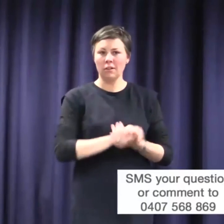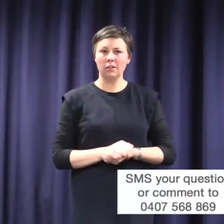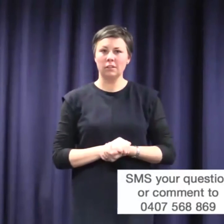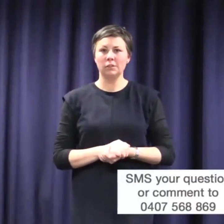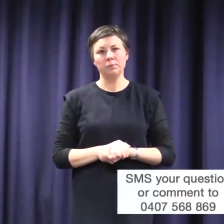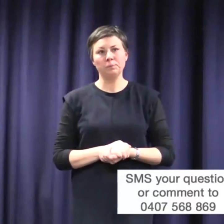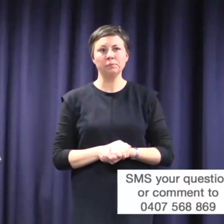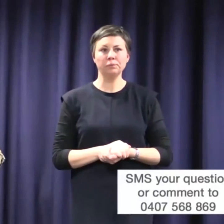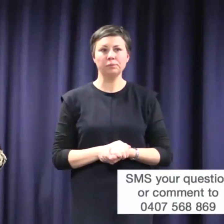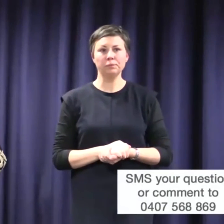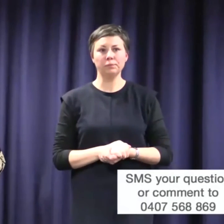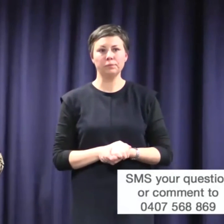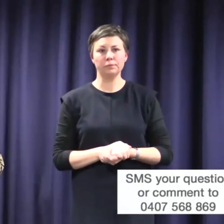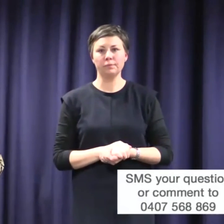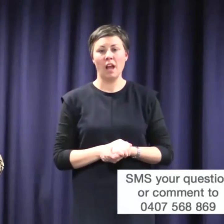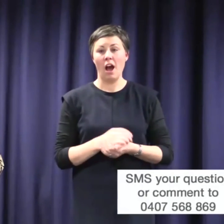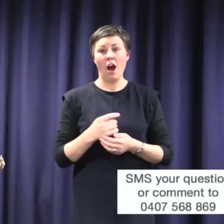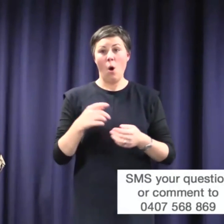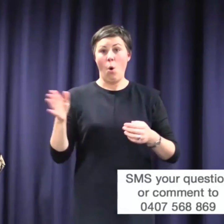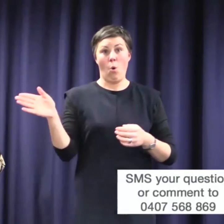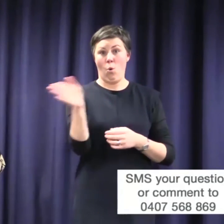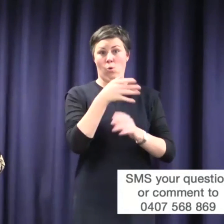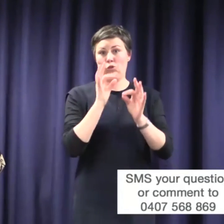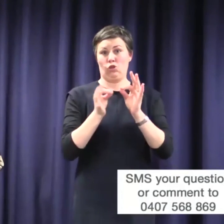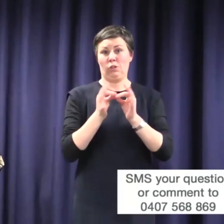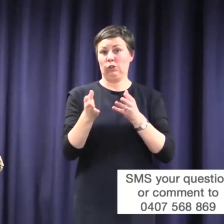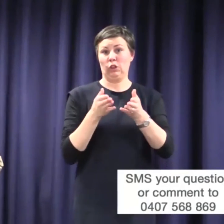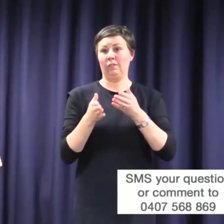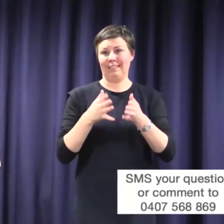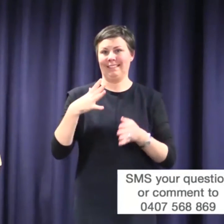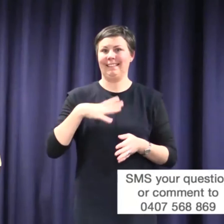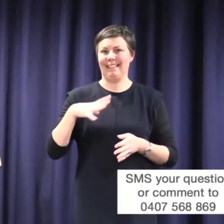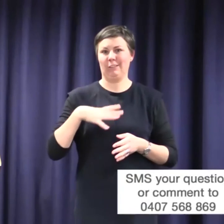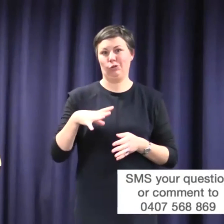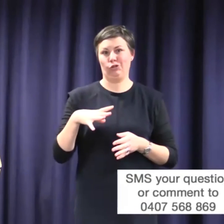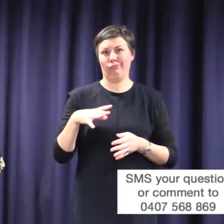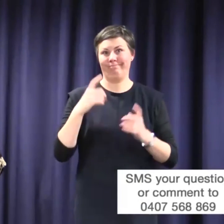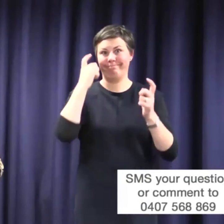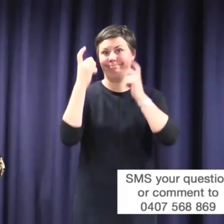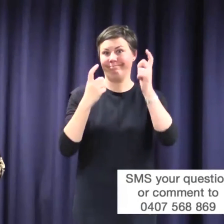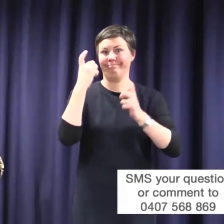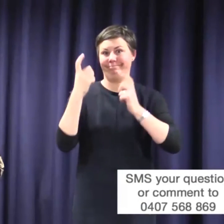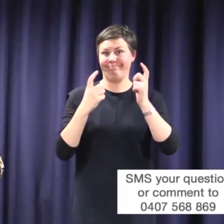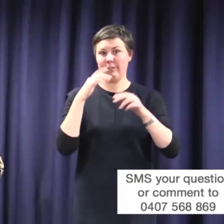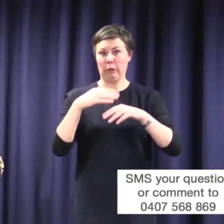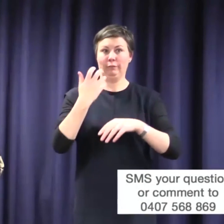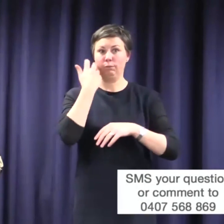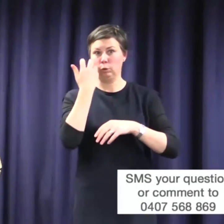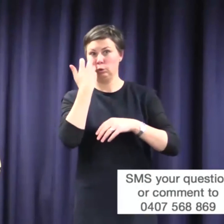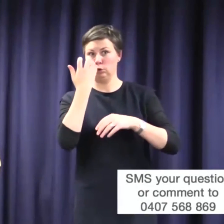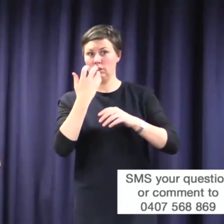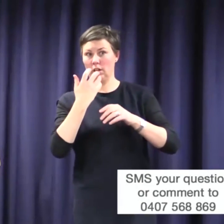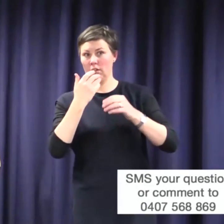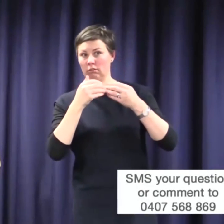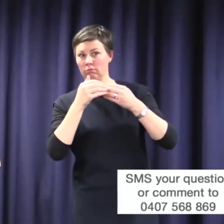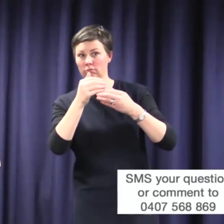you've had a... But this is something that all services are going to have to take on board. And it is certainly around sustainability